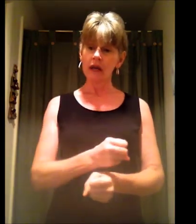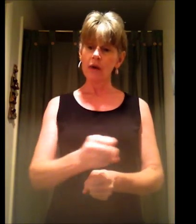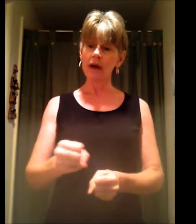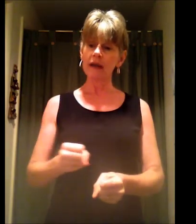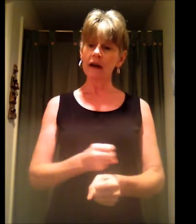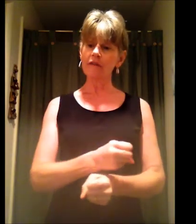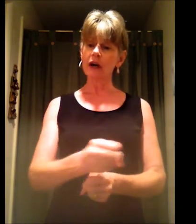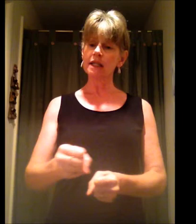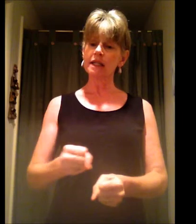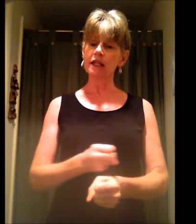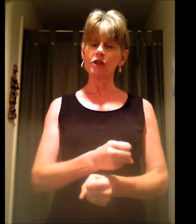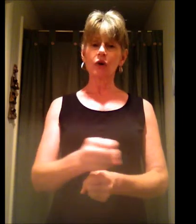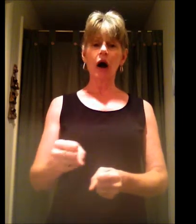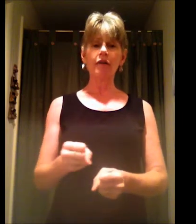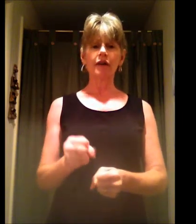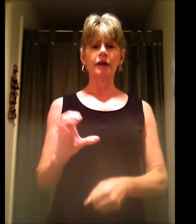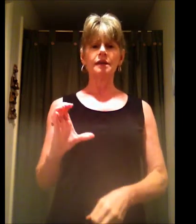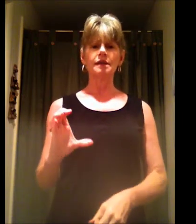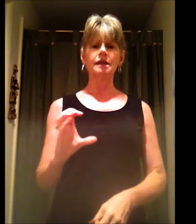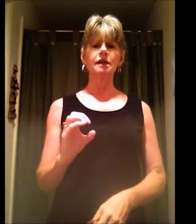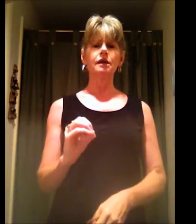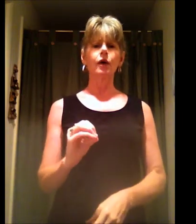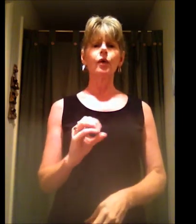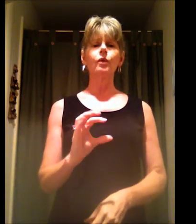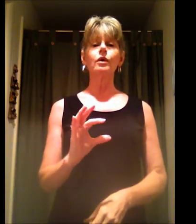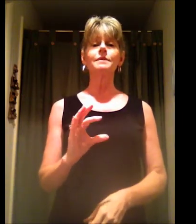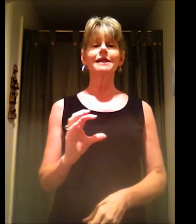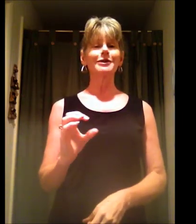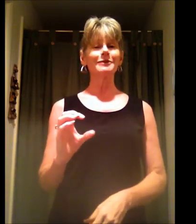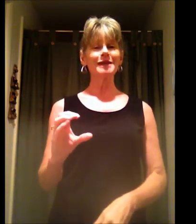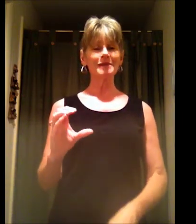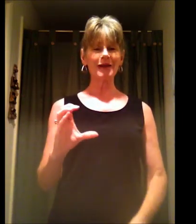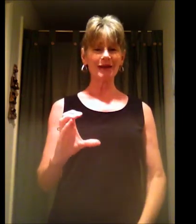Oh, I think I forgot to teach you coffee. Whoops, I shouldn't be spelling it.